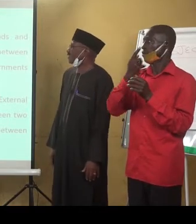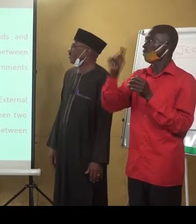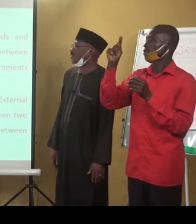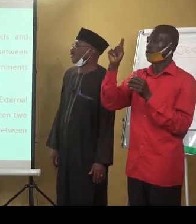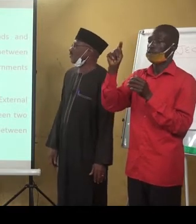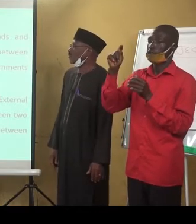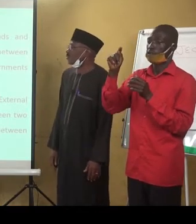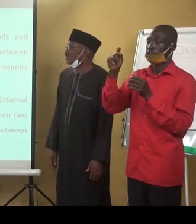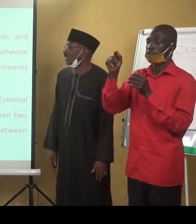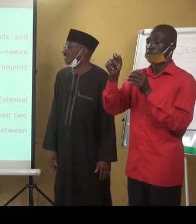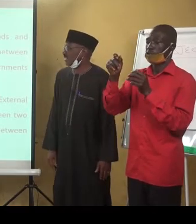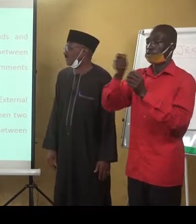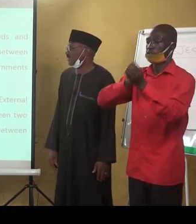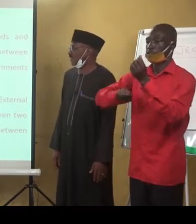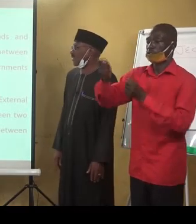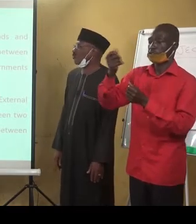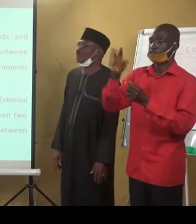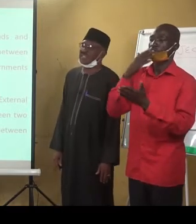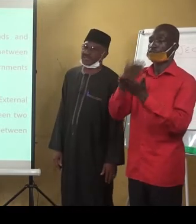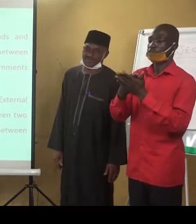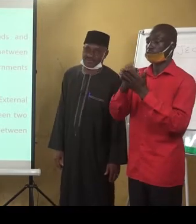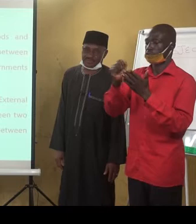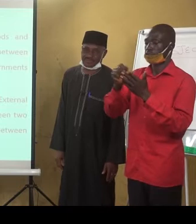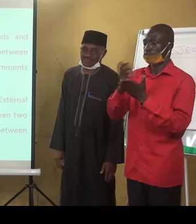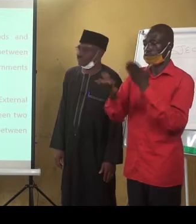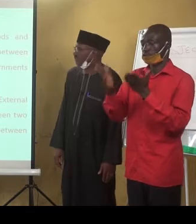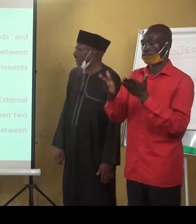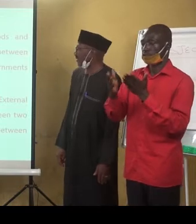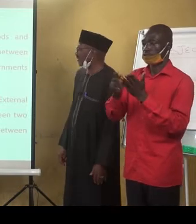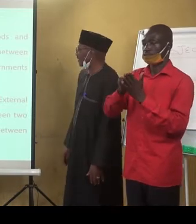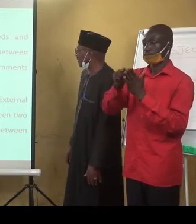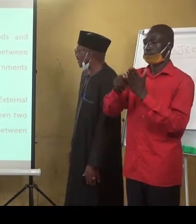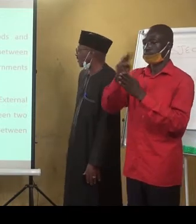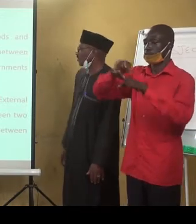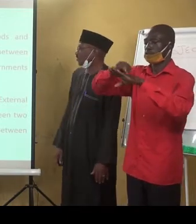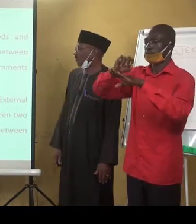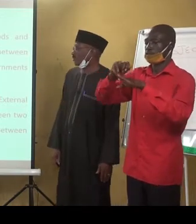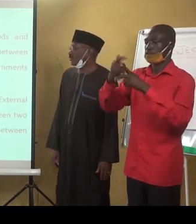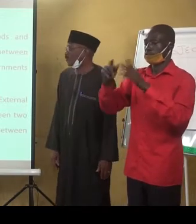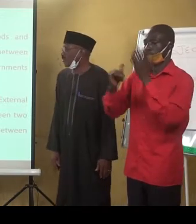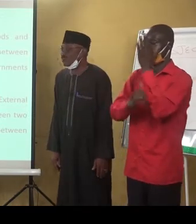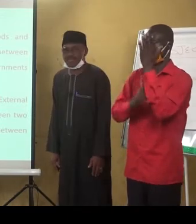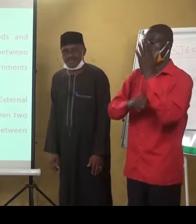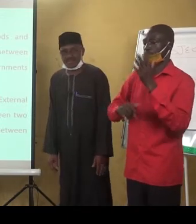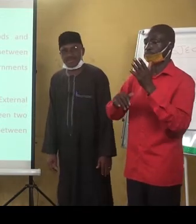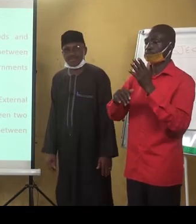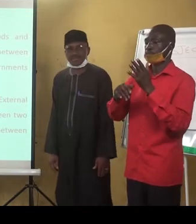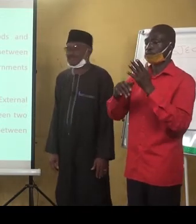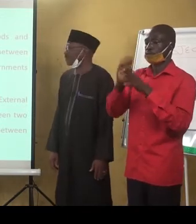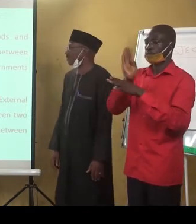the exchange of goods and services among nations. That is, trade between